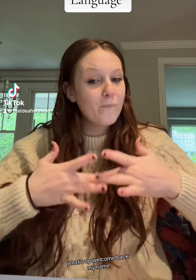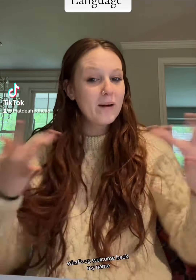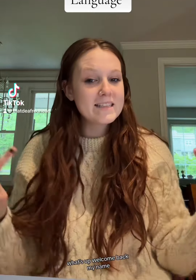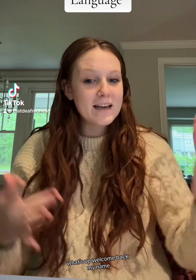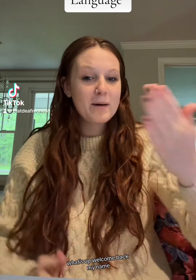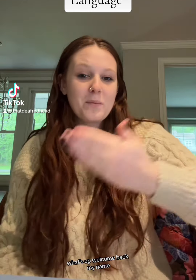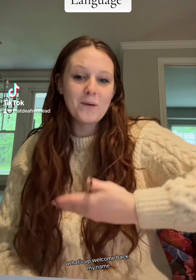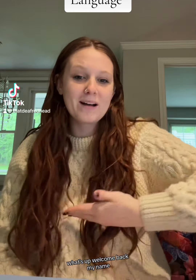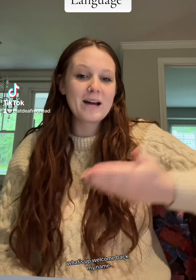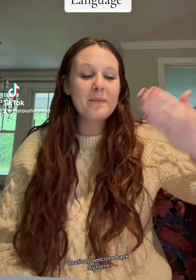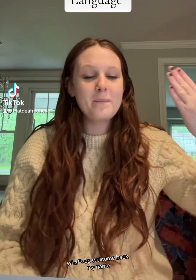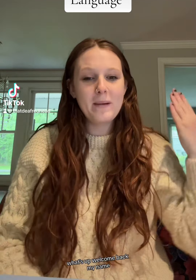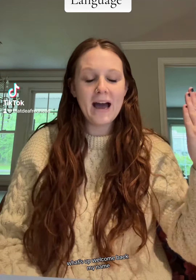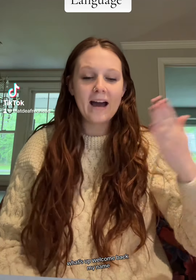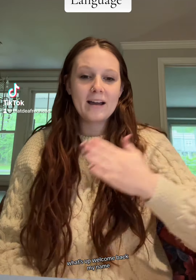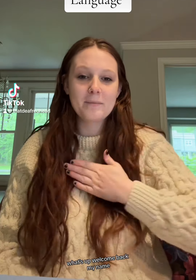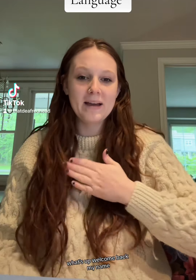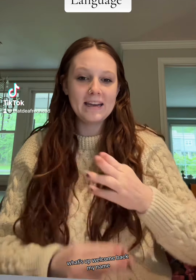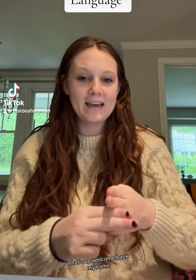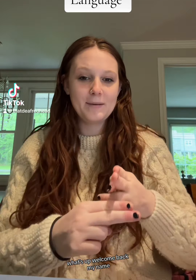What's up? Welcome back. My name.